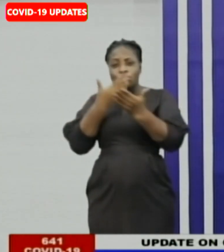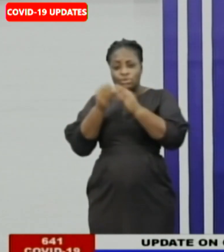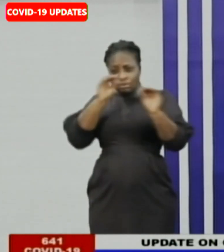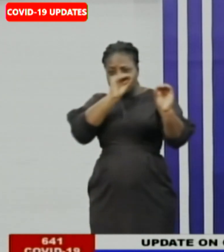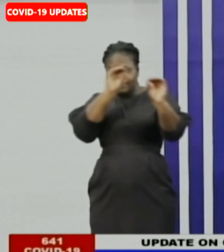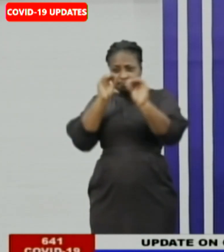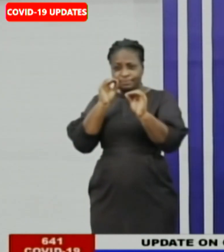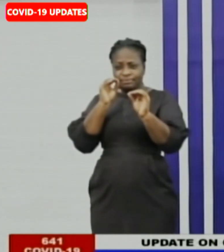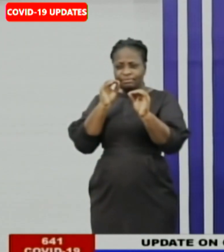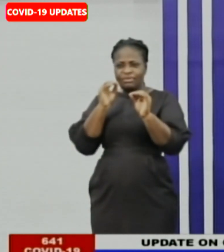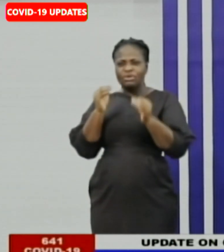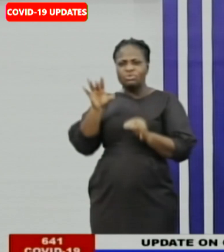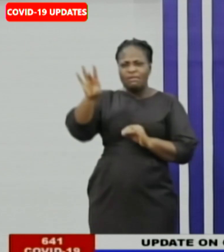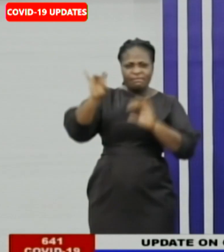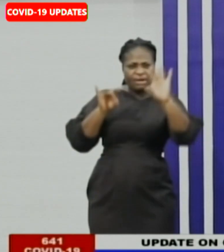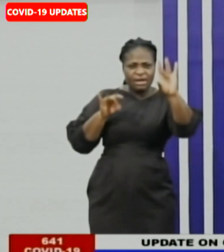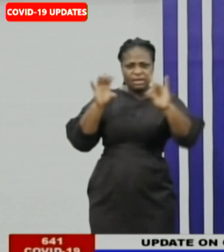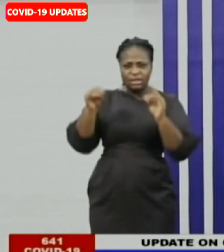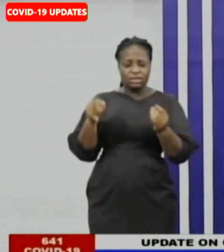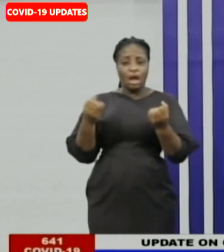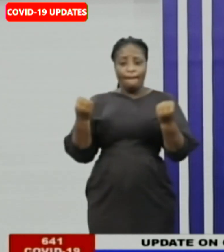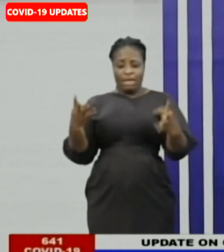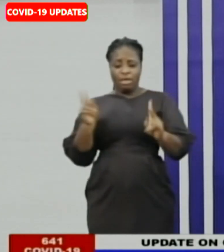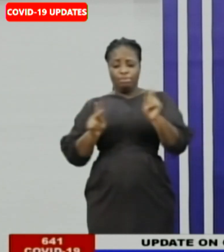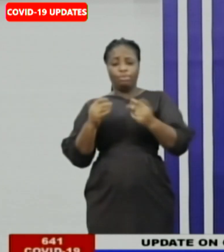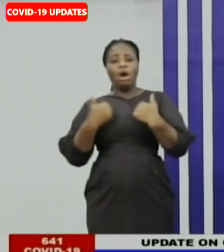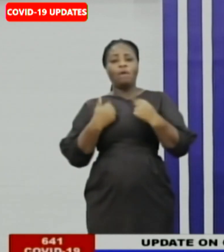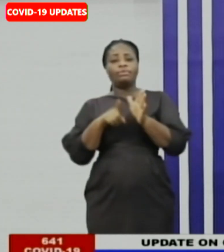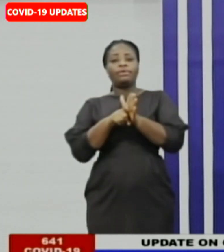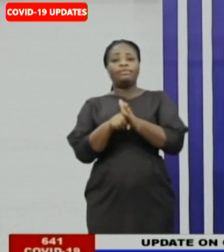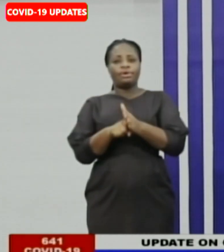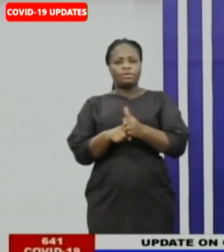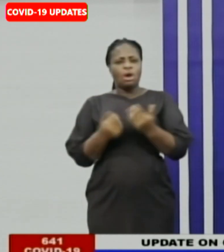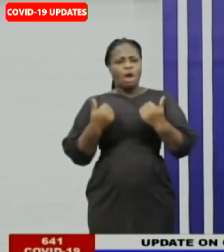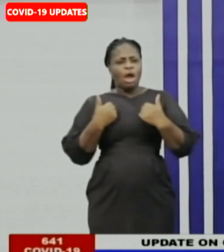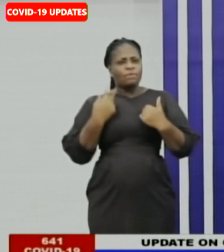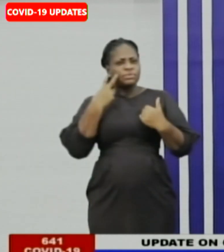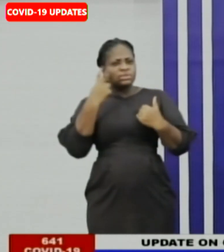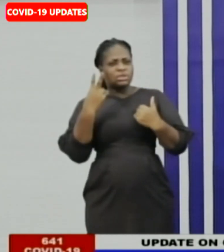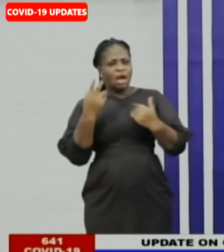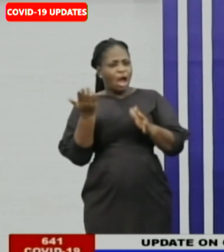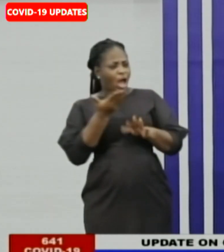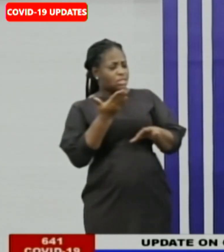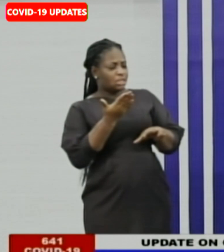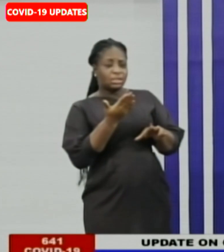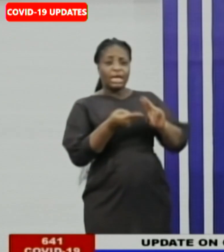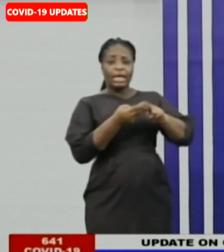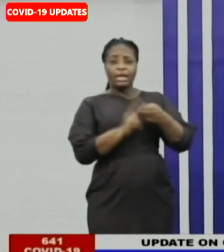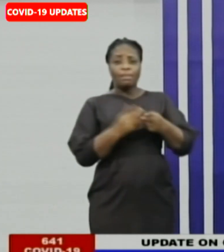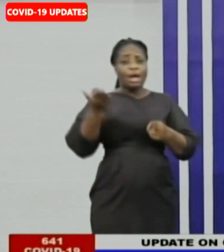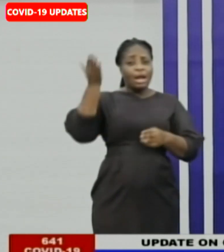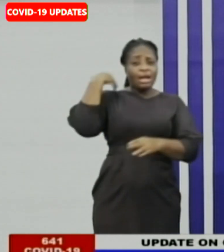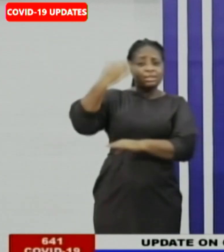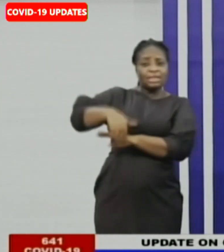trying to get ahead and find out how much of the virus we have in the system and deal with it, we are finding out, as at the data from last night, that just